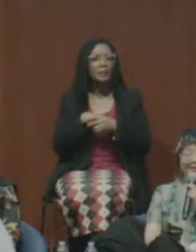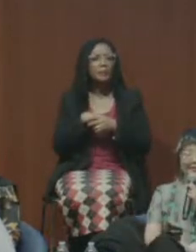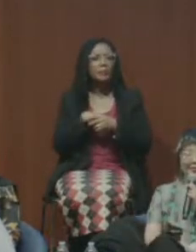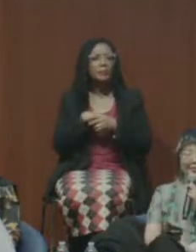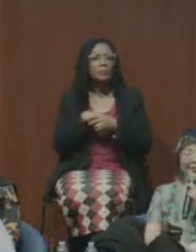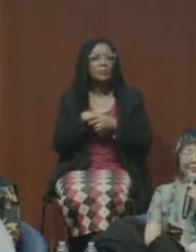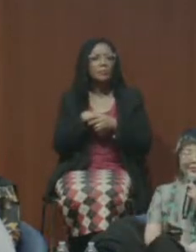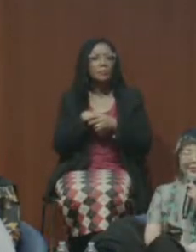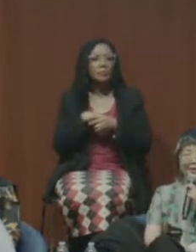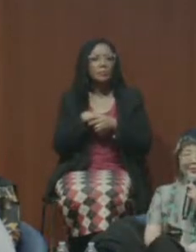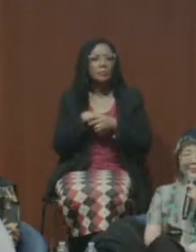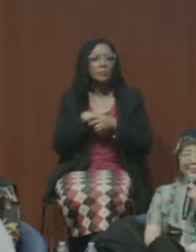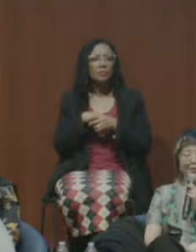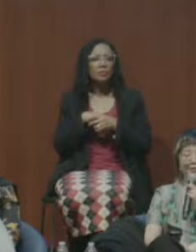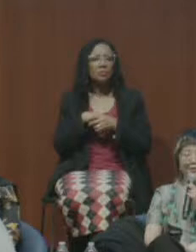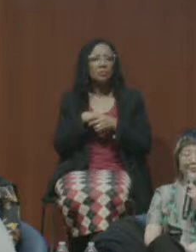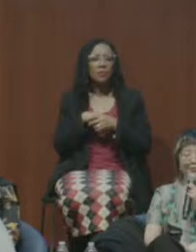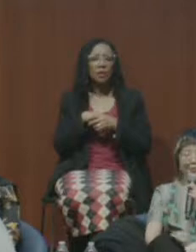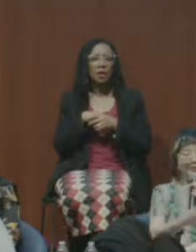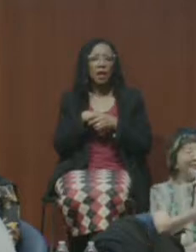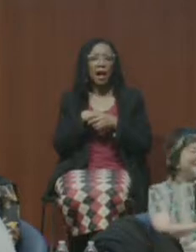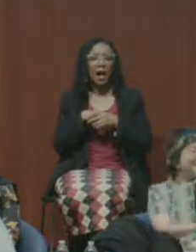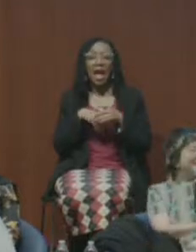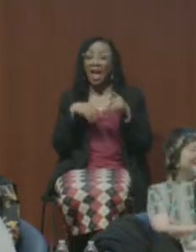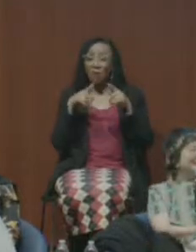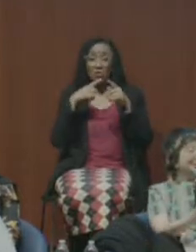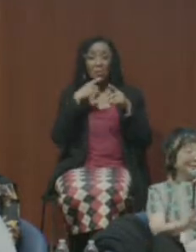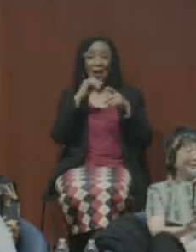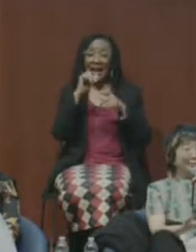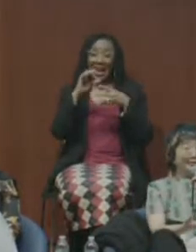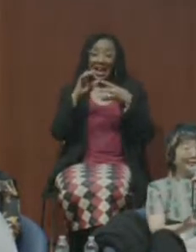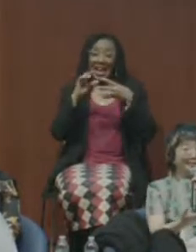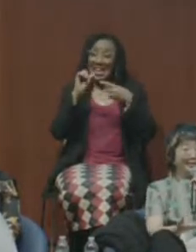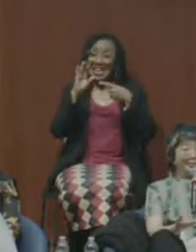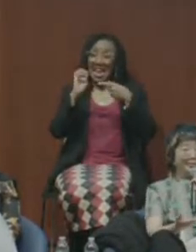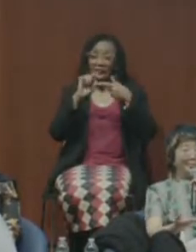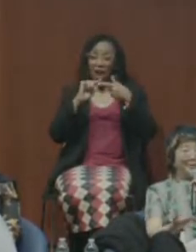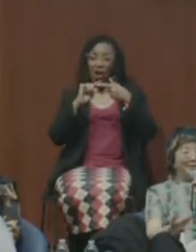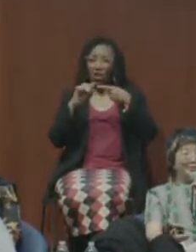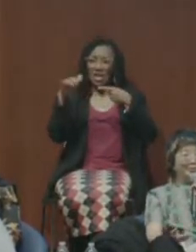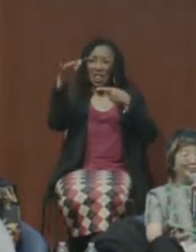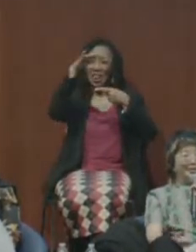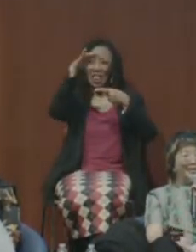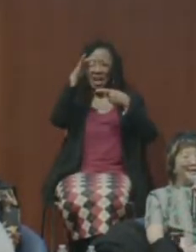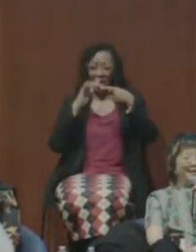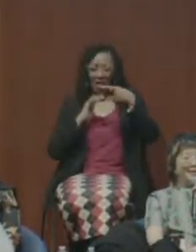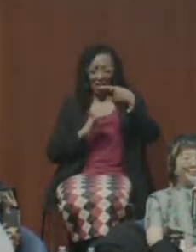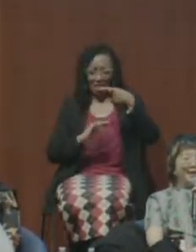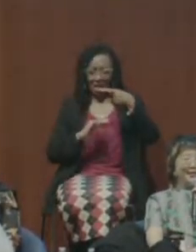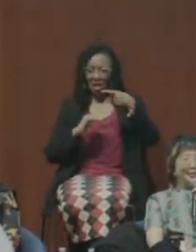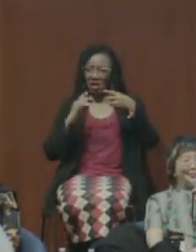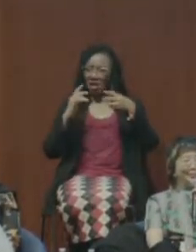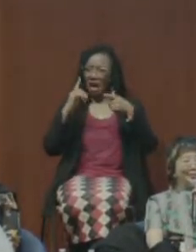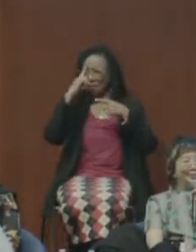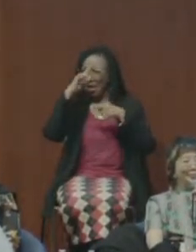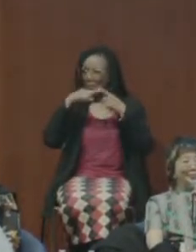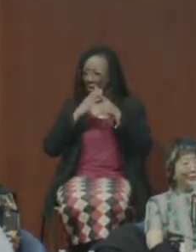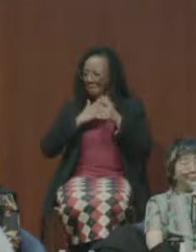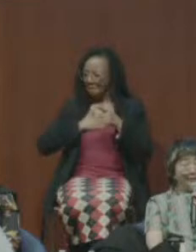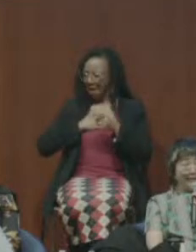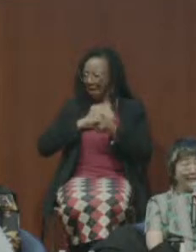And thinking about care from above and below, my colleague has inspired me to think about my own